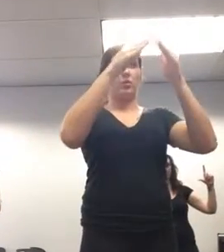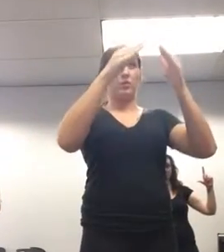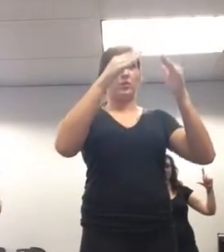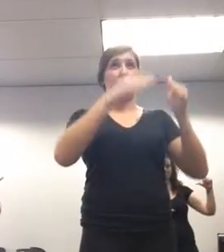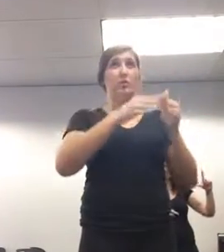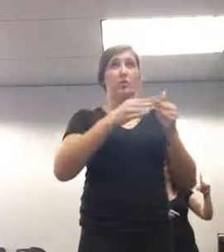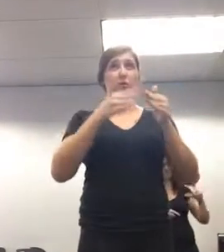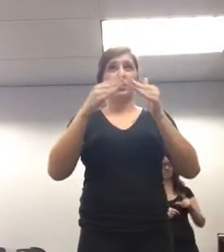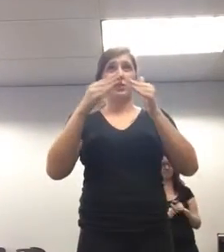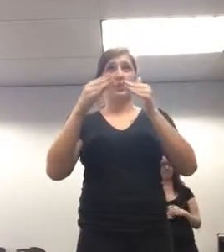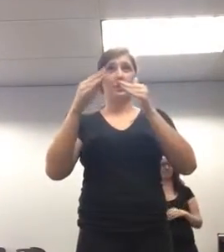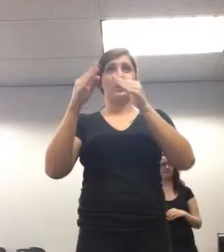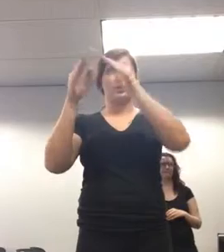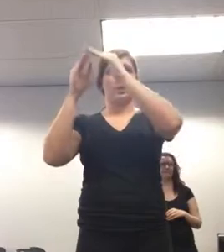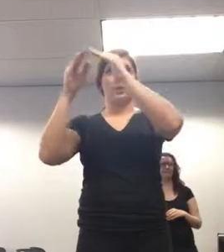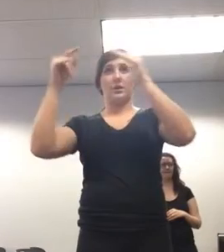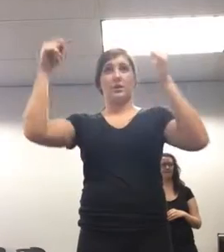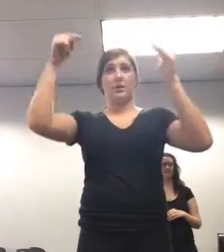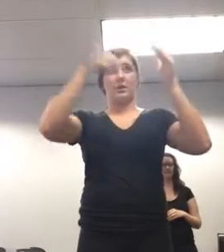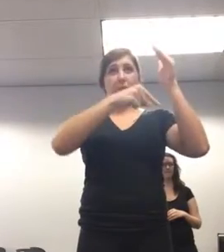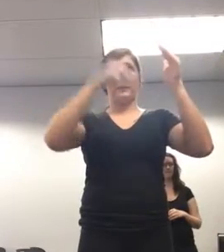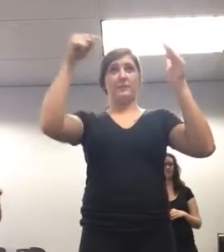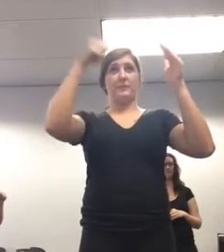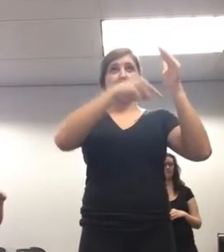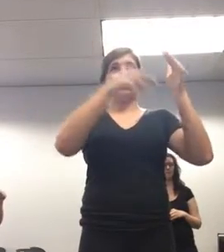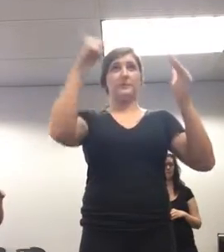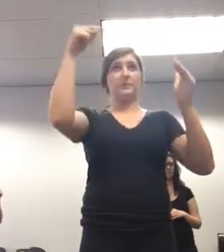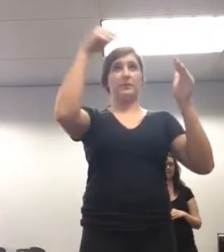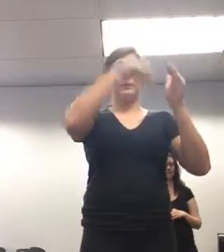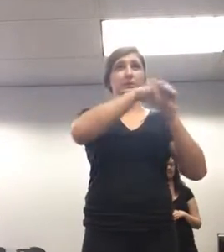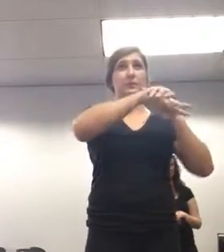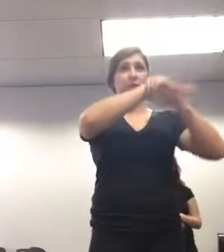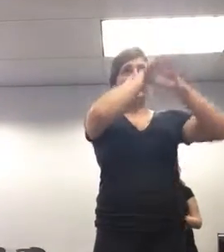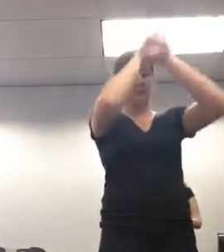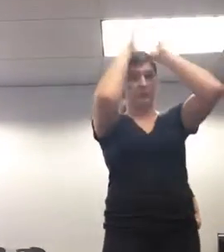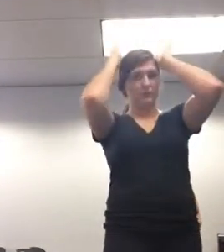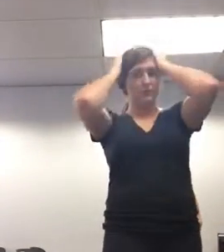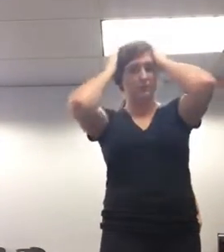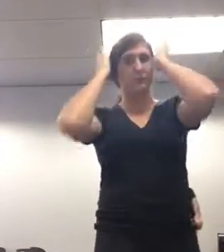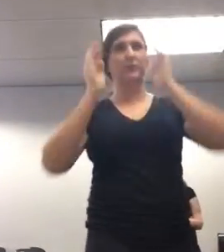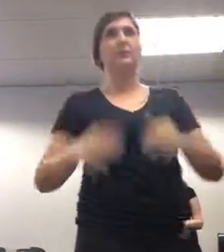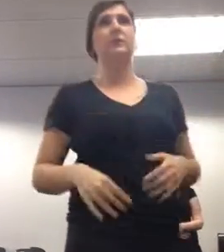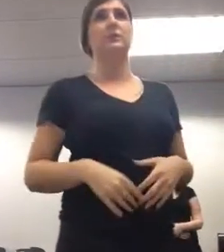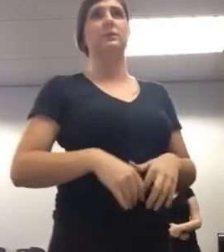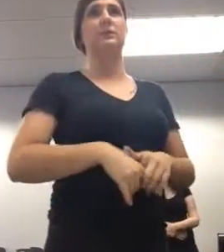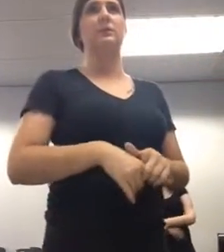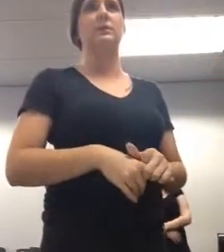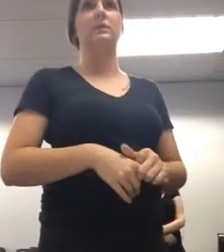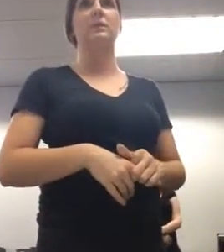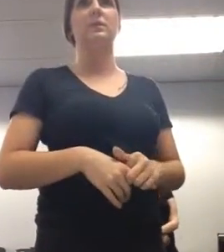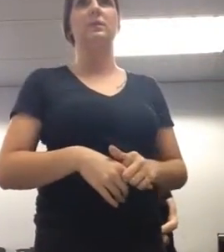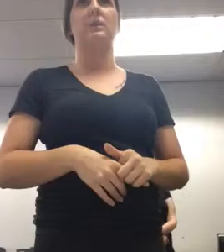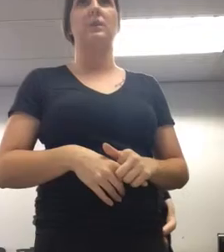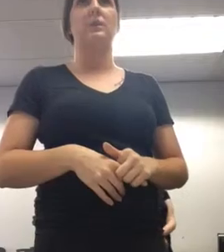and out the bottom. I'm going to pause this for just a minute to help you with the visualization. Come here for a